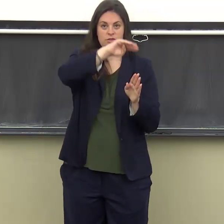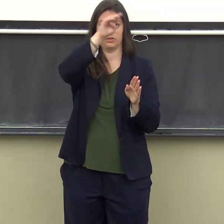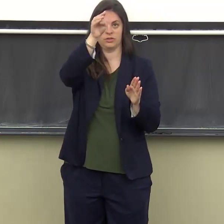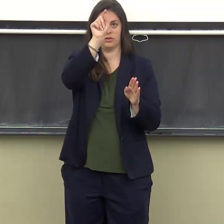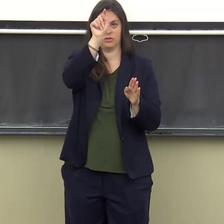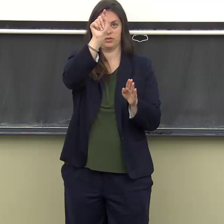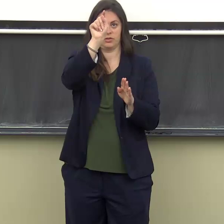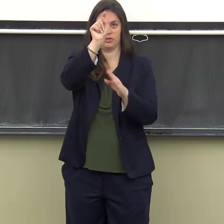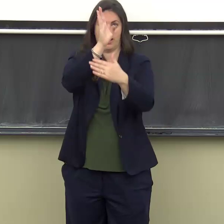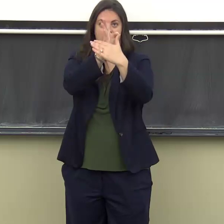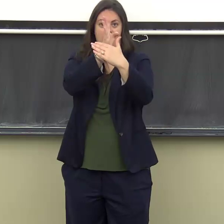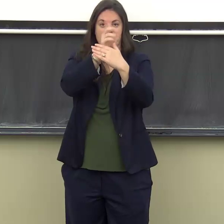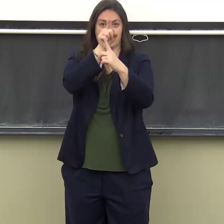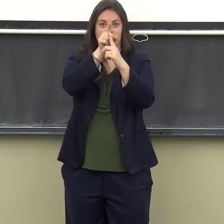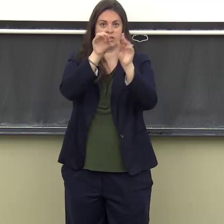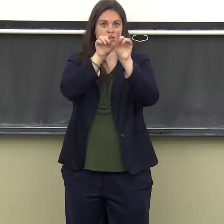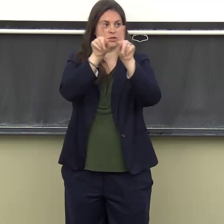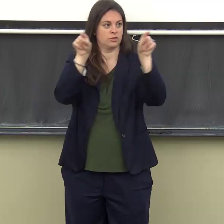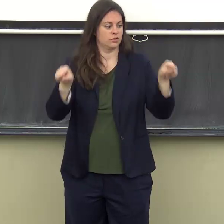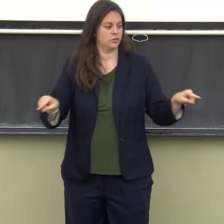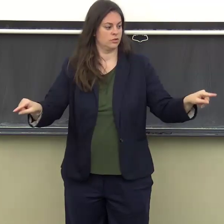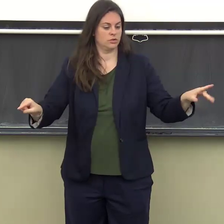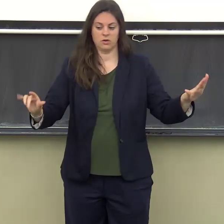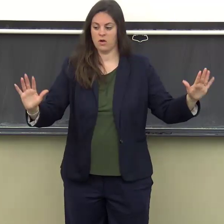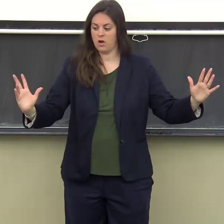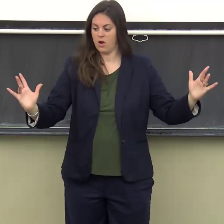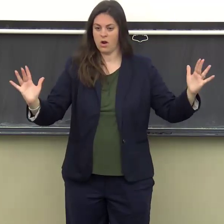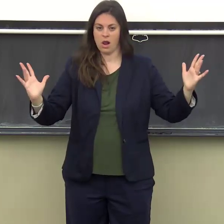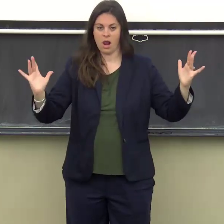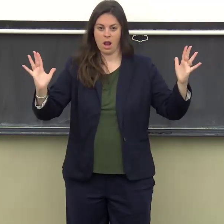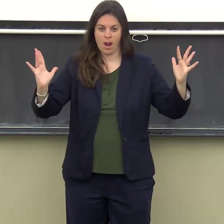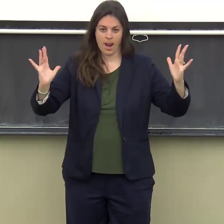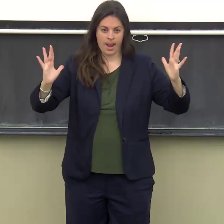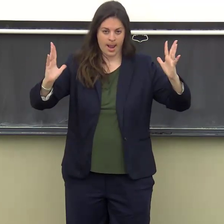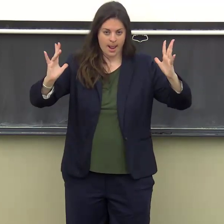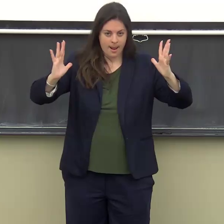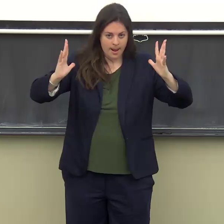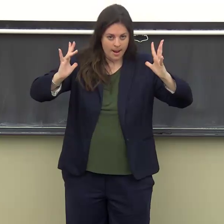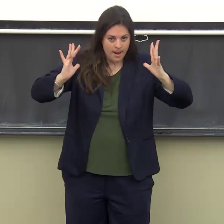whole flood of motion of data and